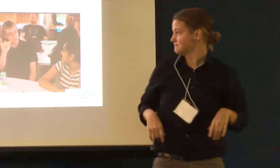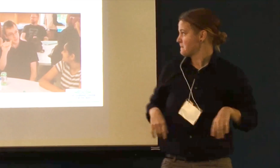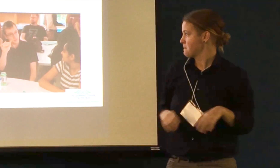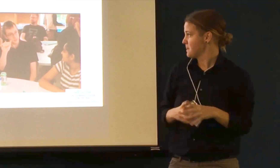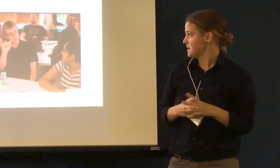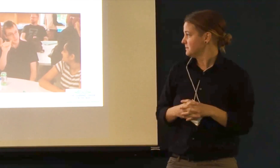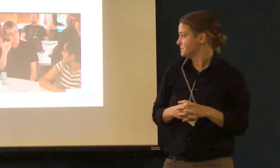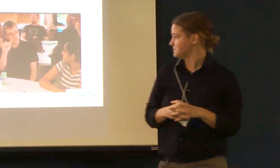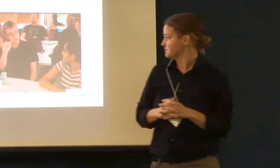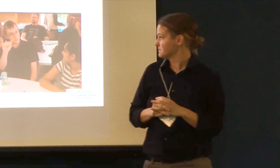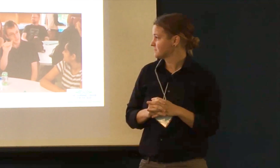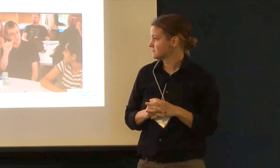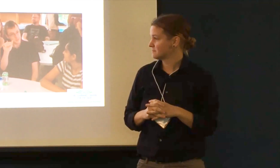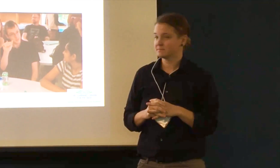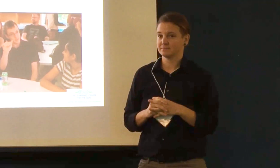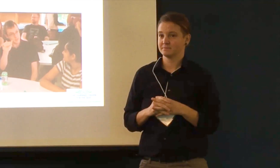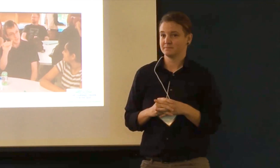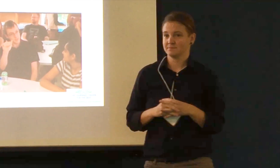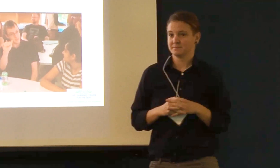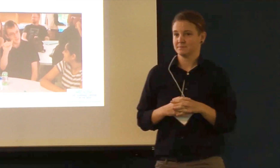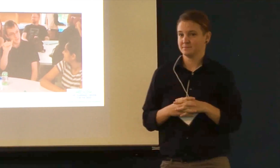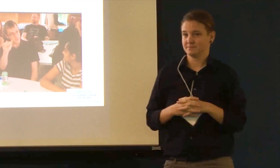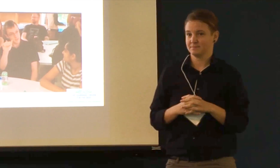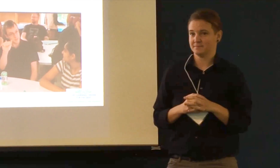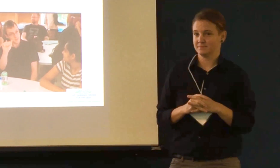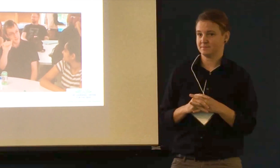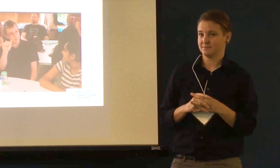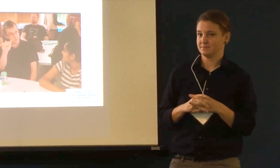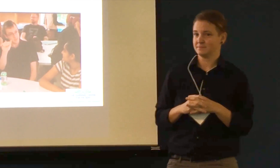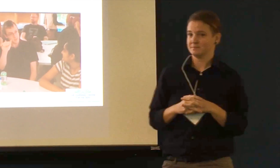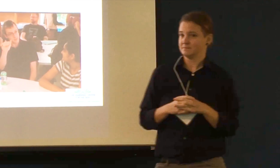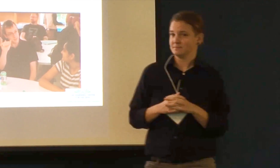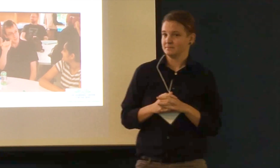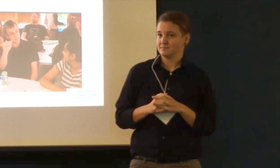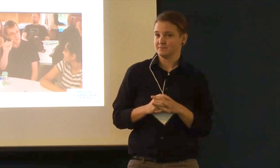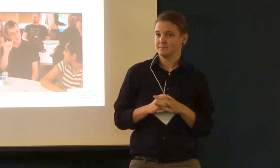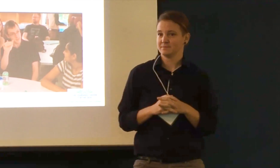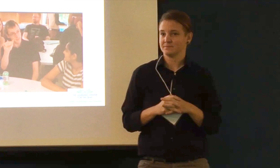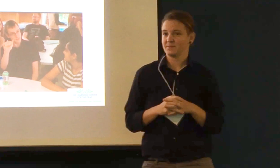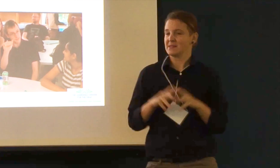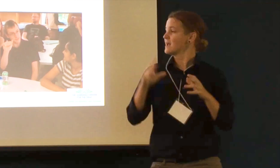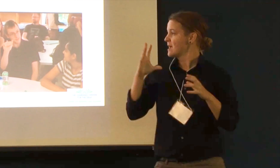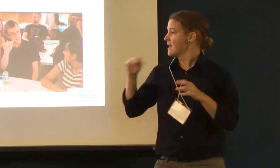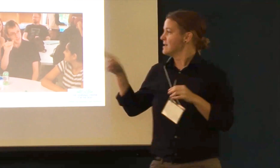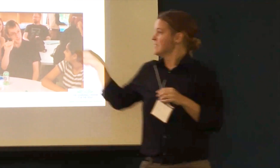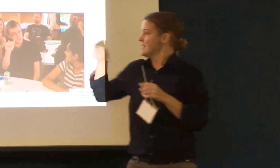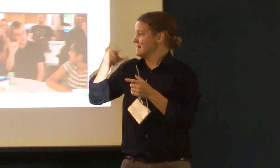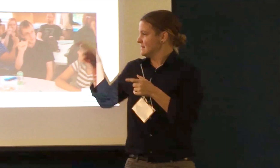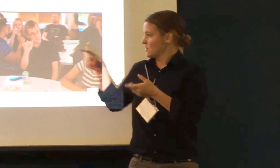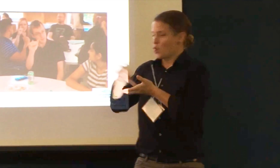and learning how we can connect and unlock the secrets of science.